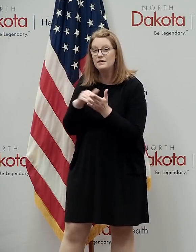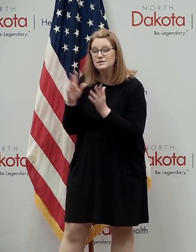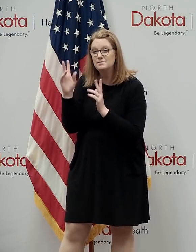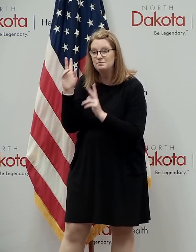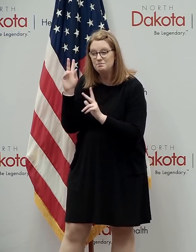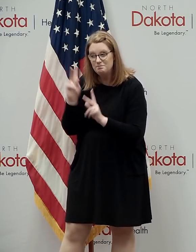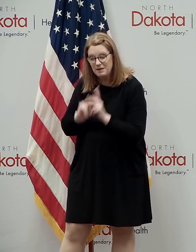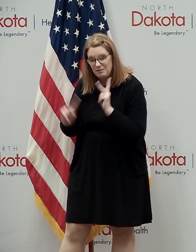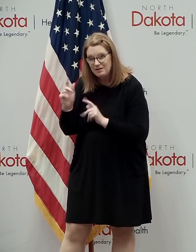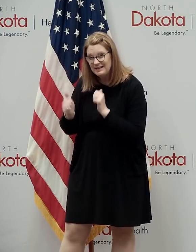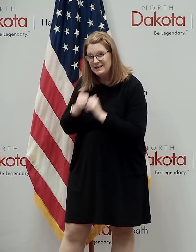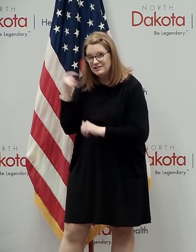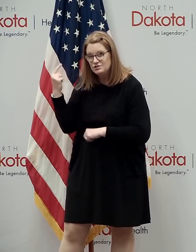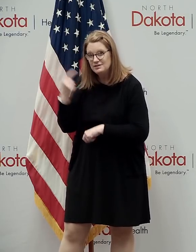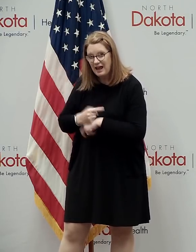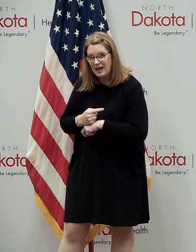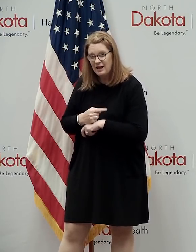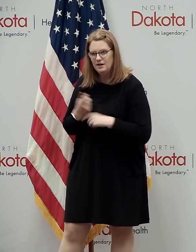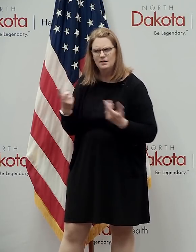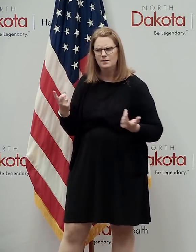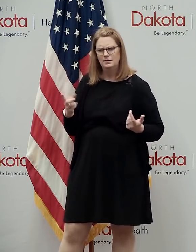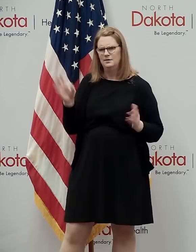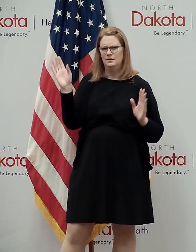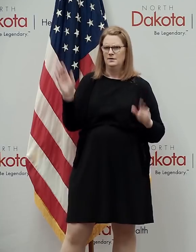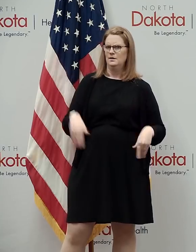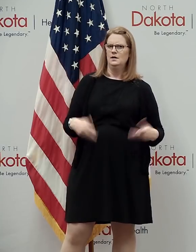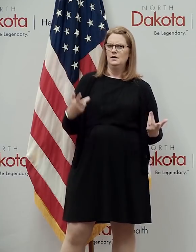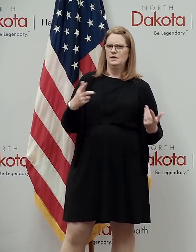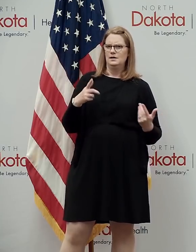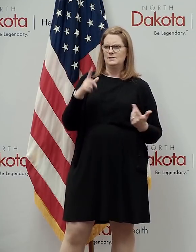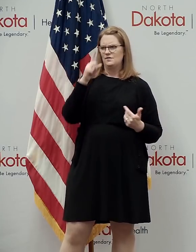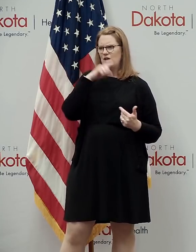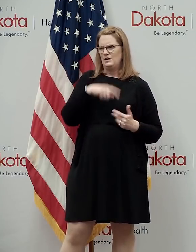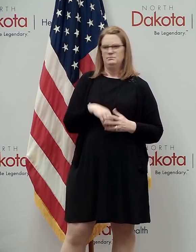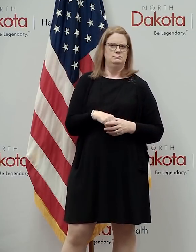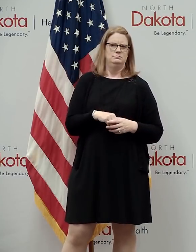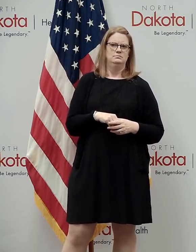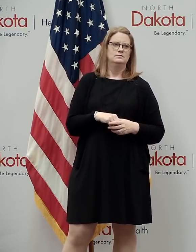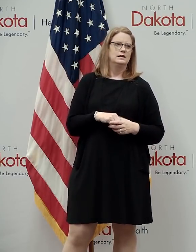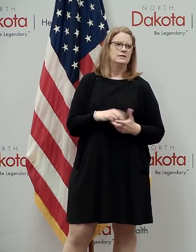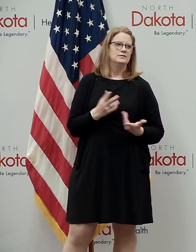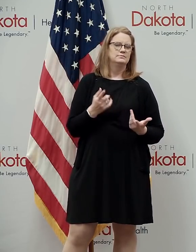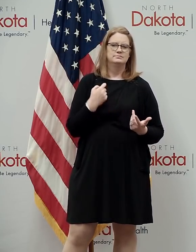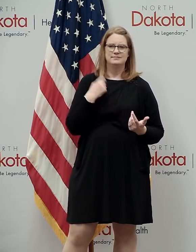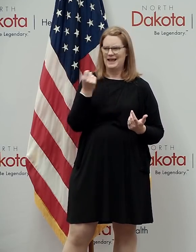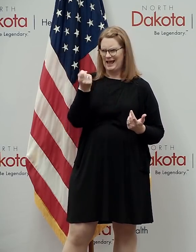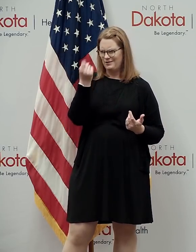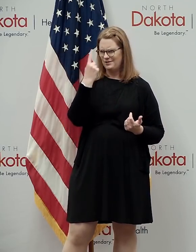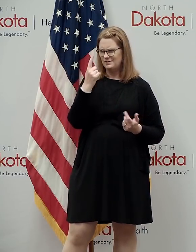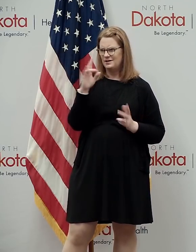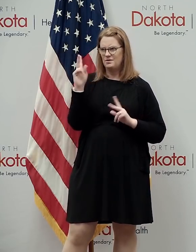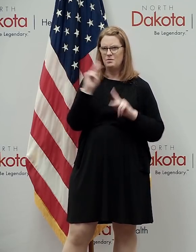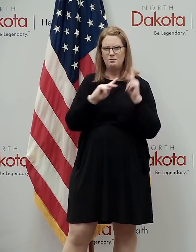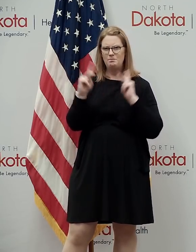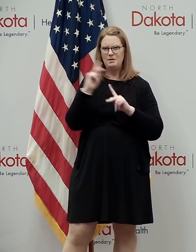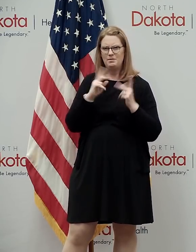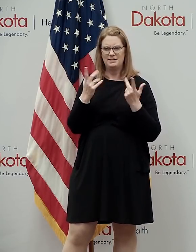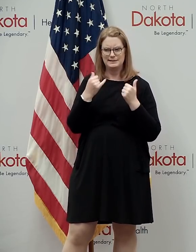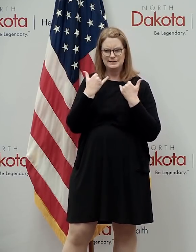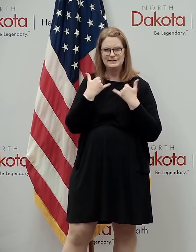to that claim, and it's just. And so there's a part of that where I don't understand how those things can live and